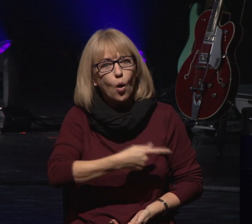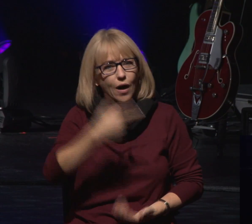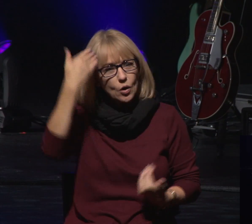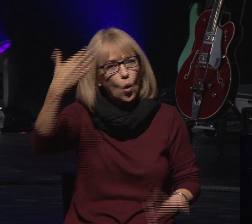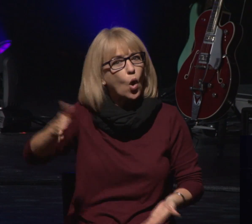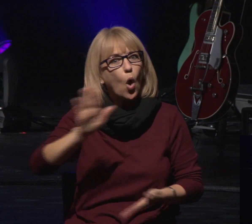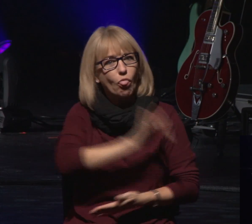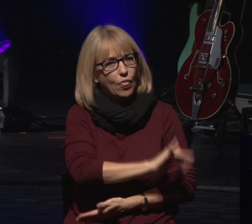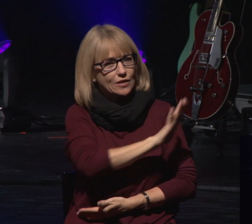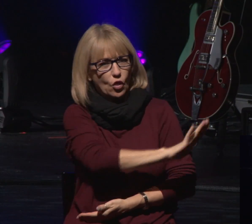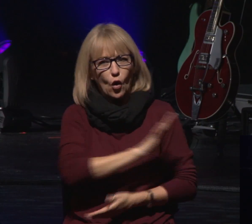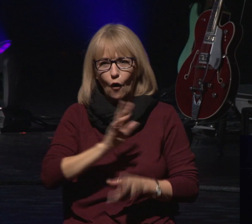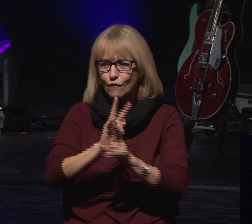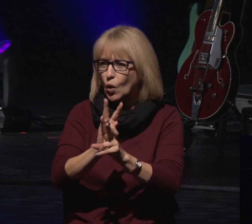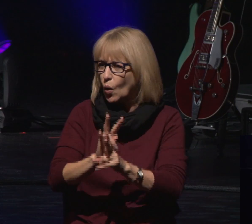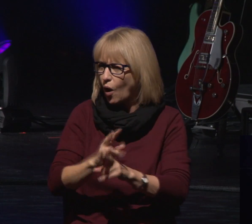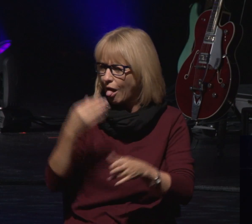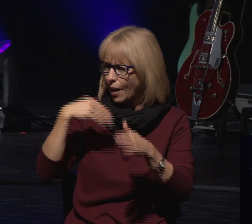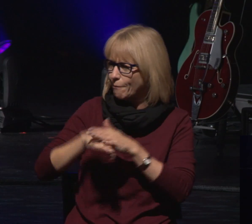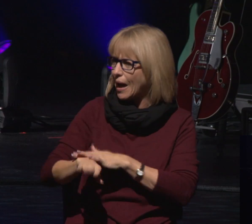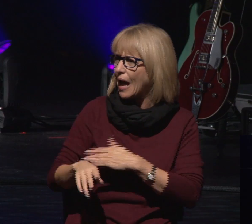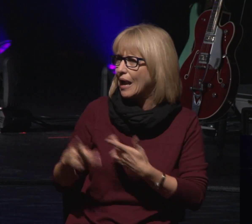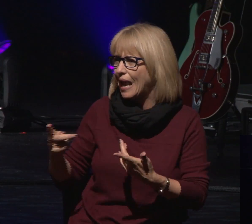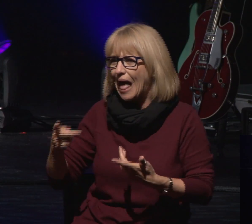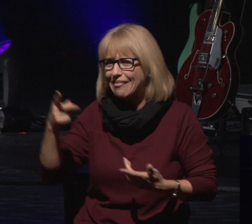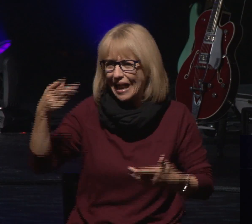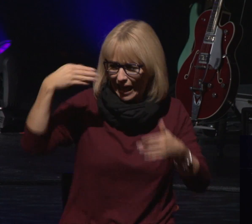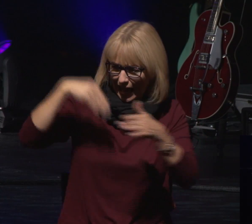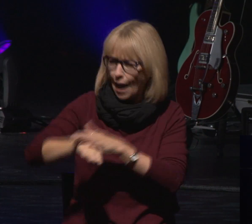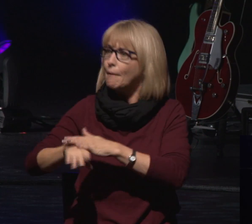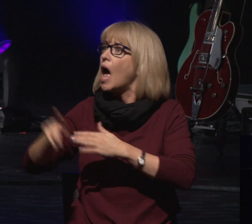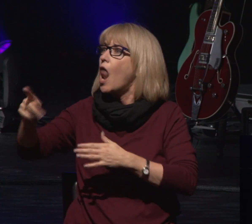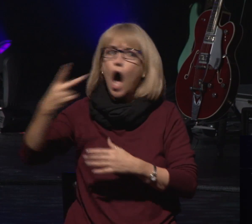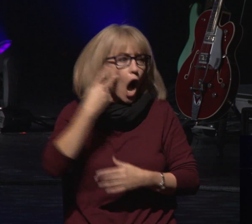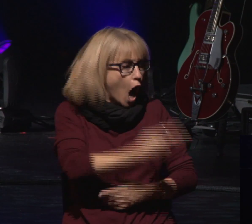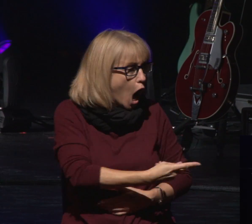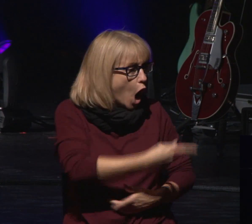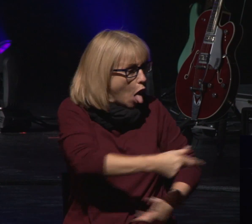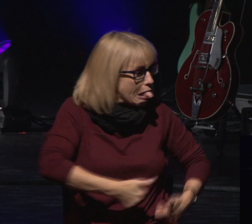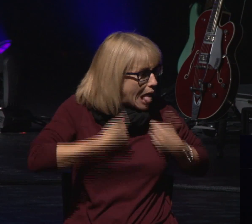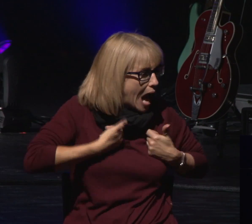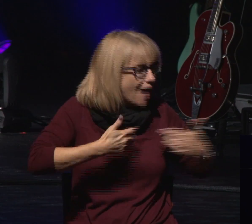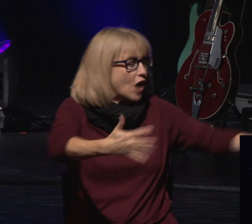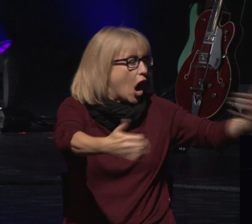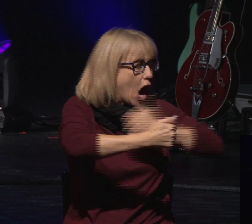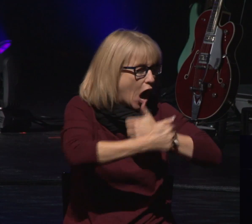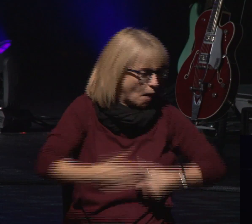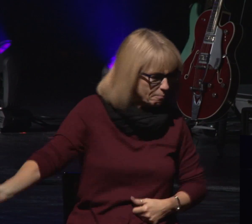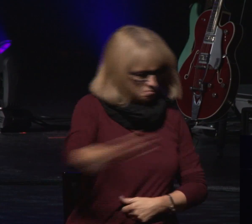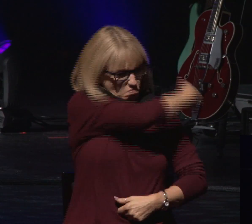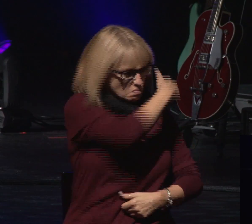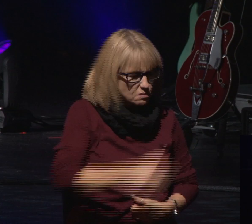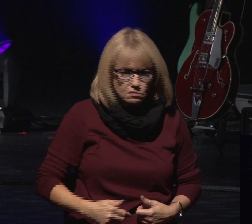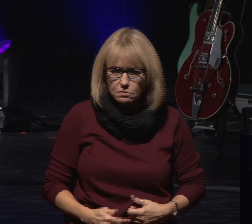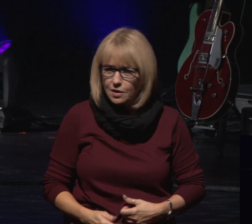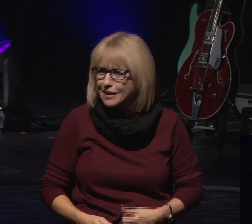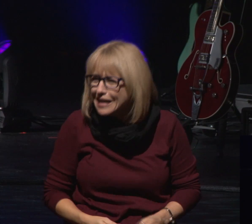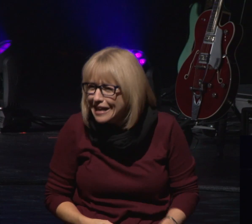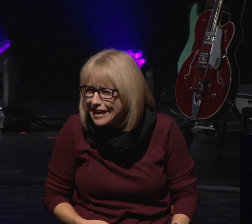comes together, and there's this reunion, and Aunt Polly's ready to smack them both, remember? But what if you were to attend your own